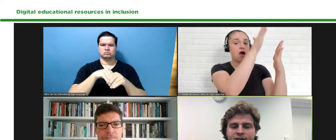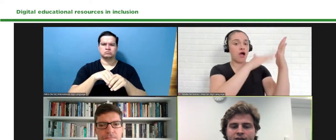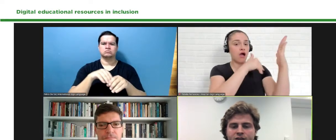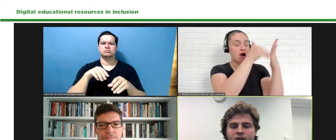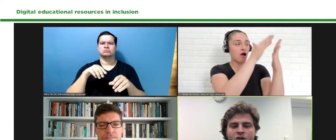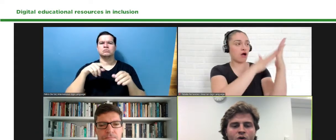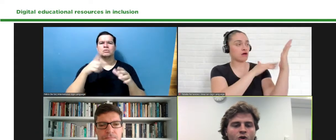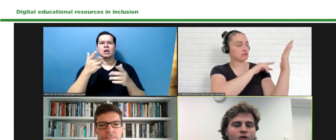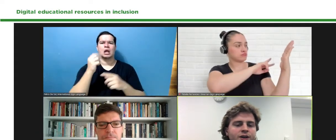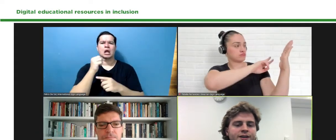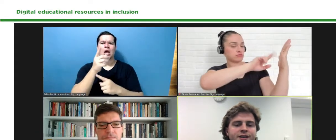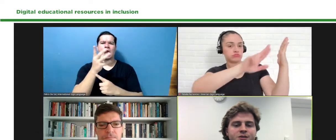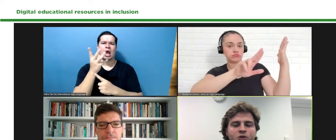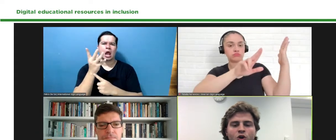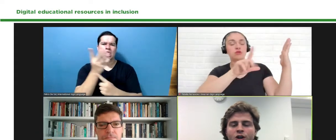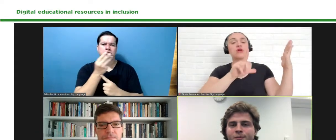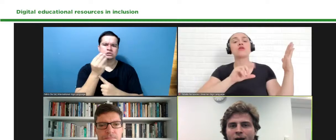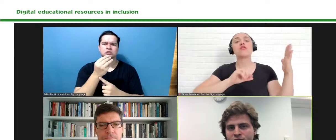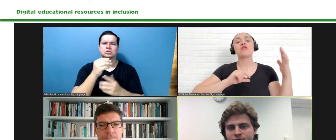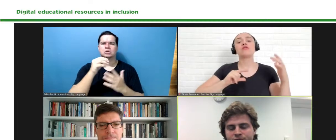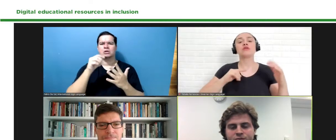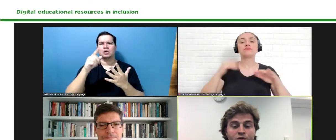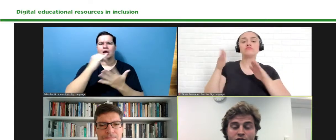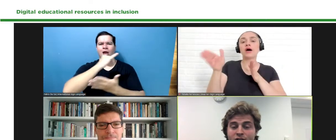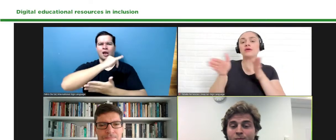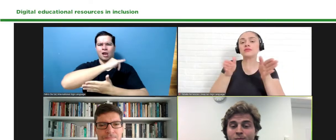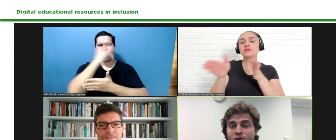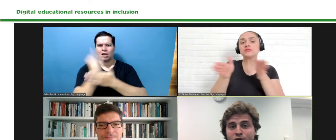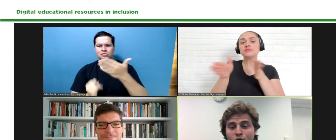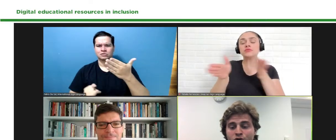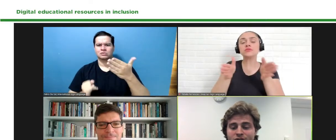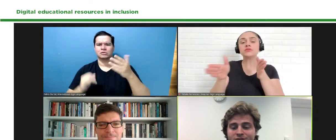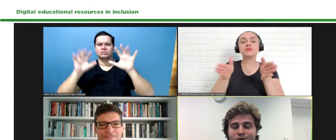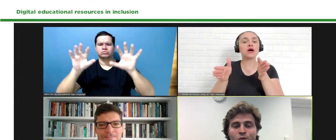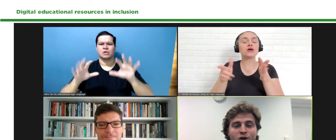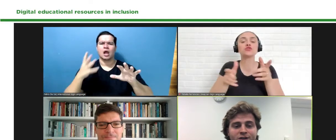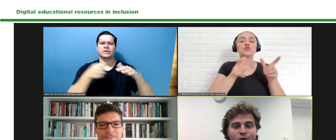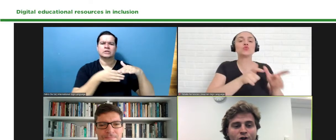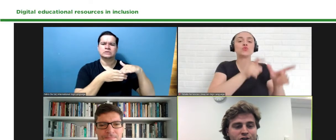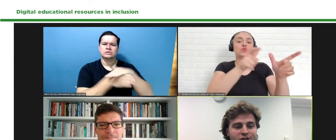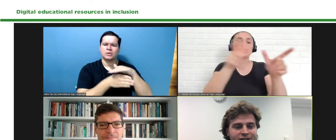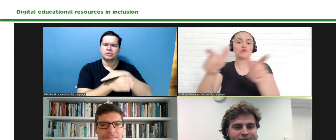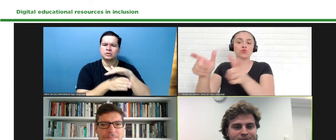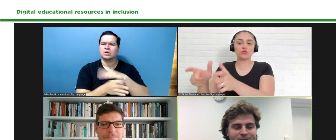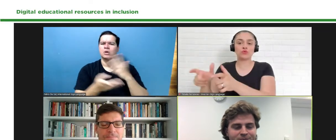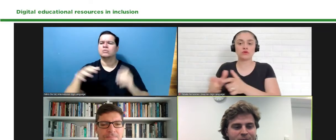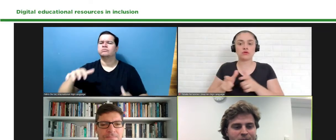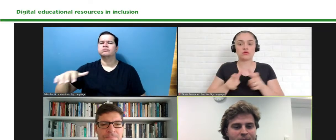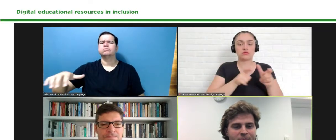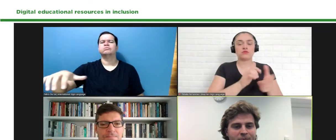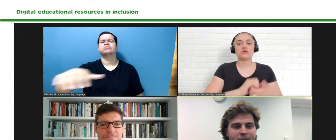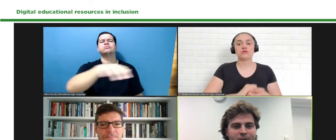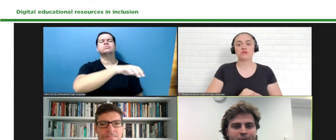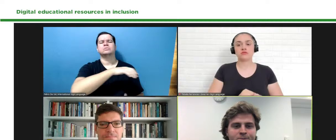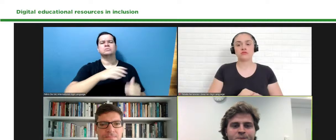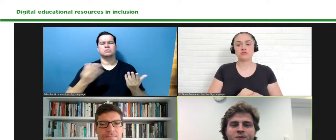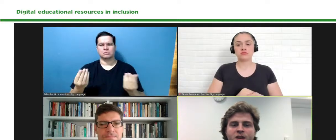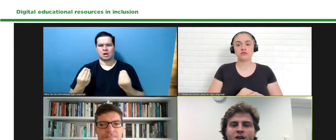IT sector, or accessible online maps. Or for example, of course, the one we're launching today.